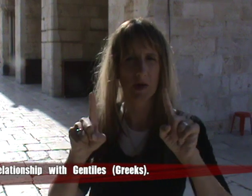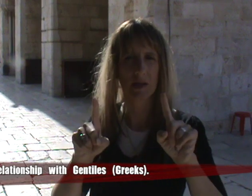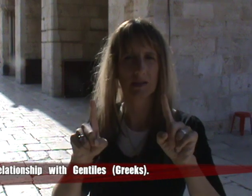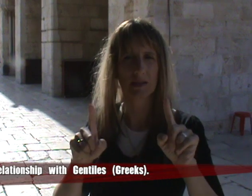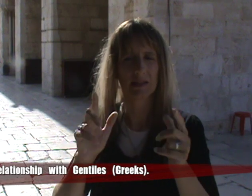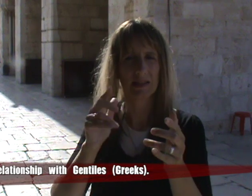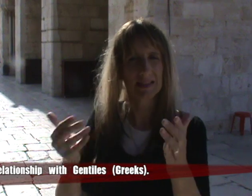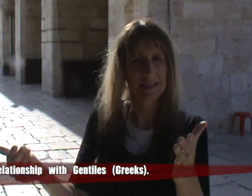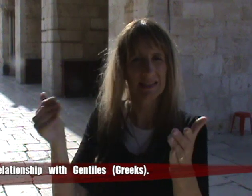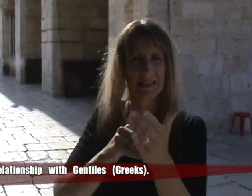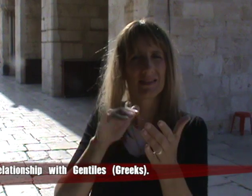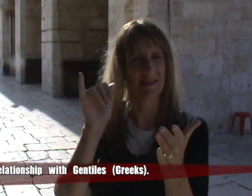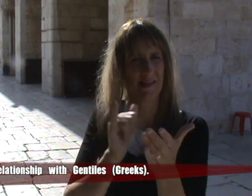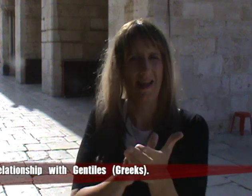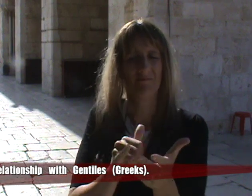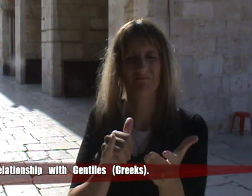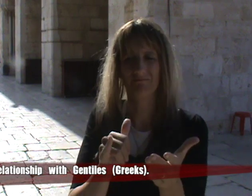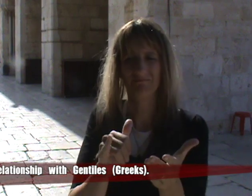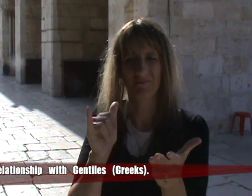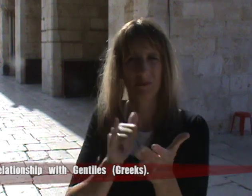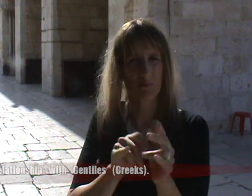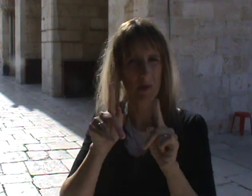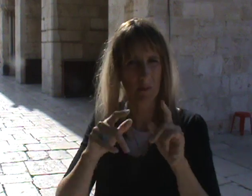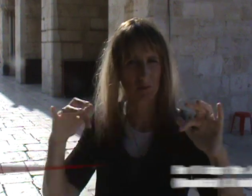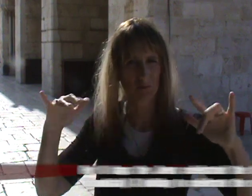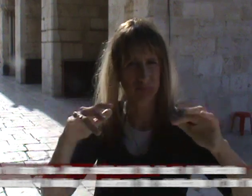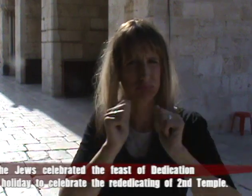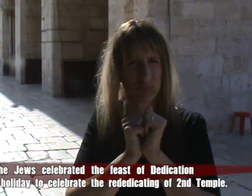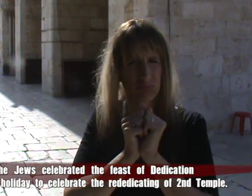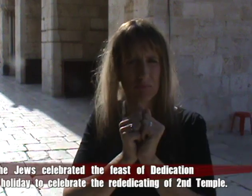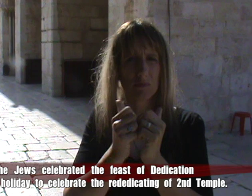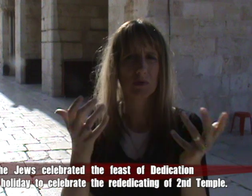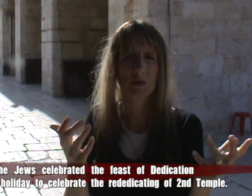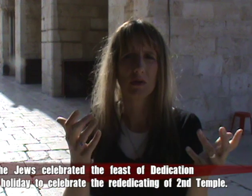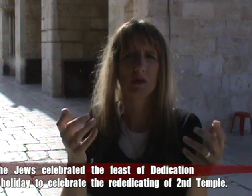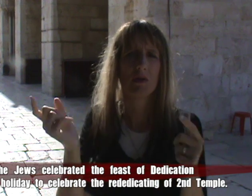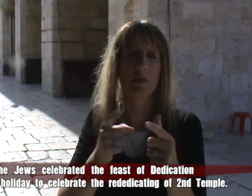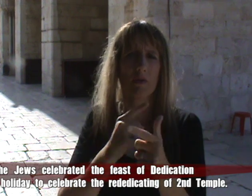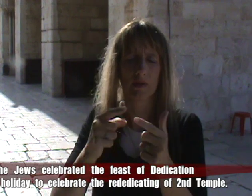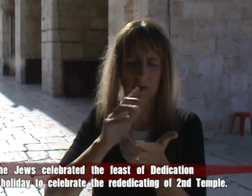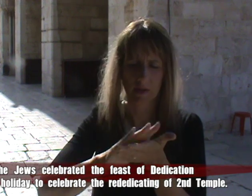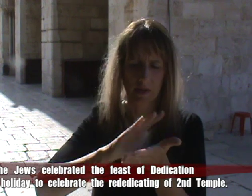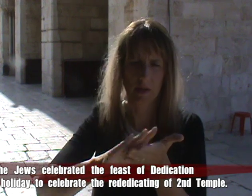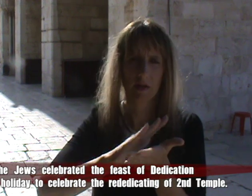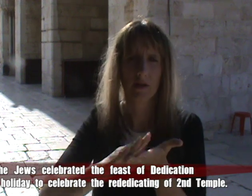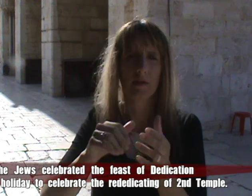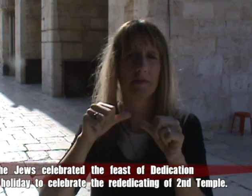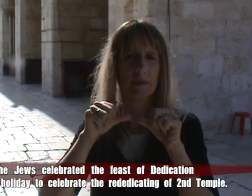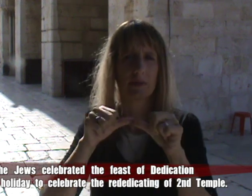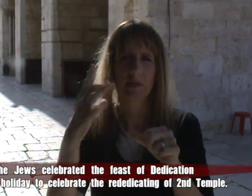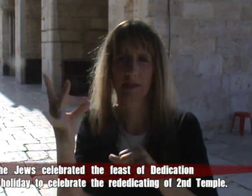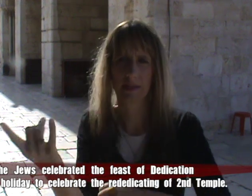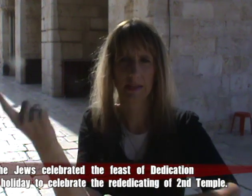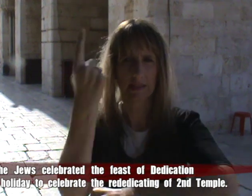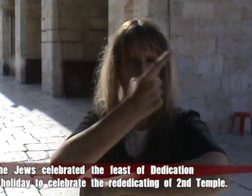be in relationship with the Gentiles or the Jews. And for 8 days, the